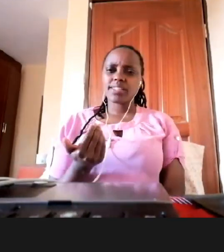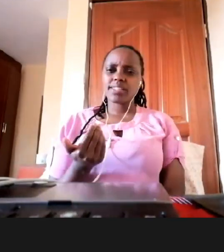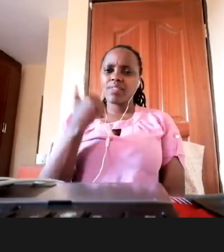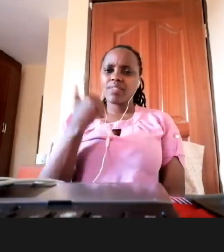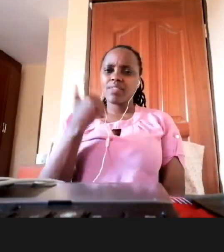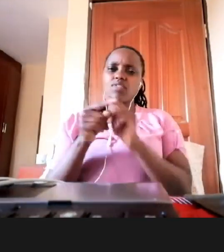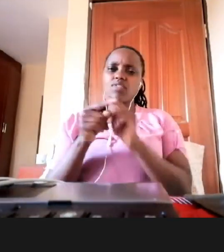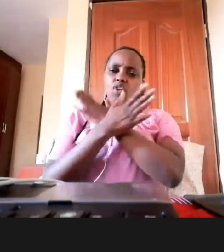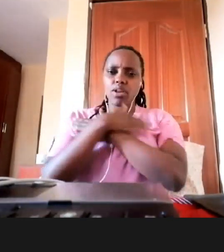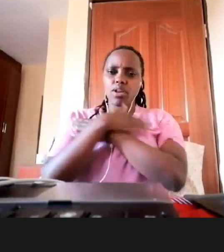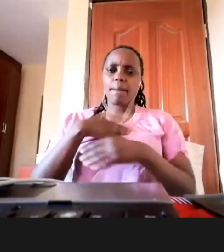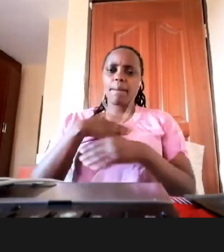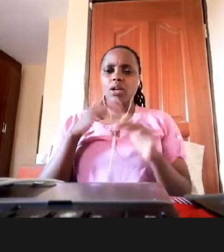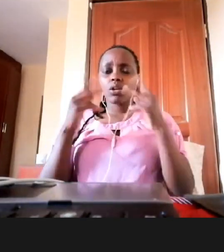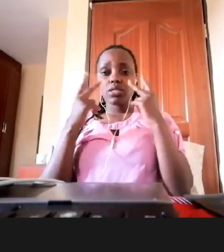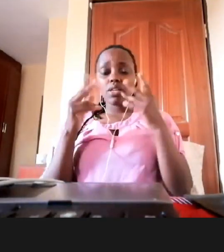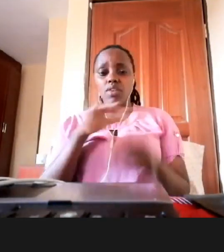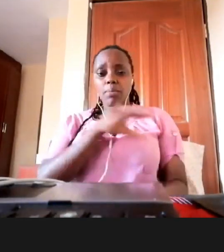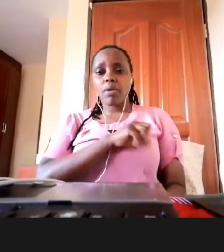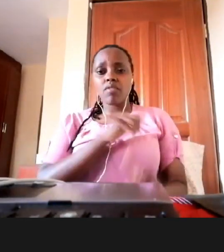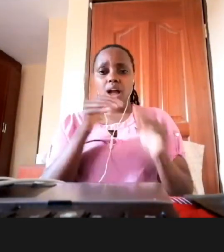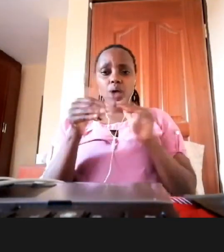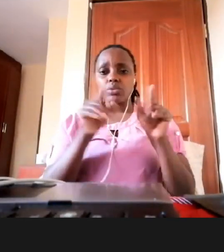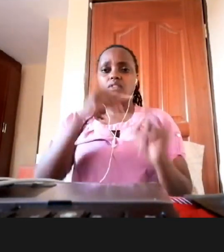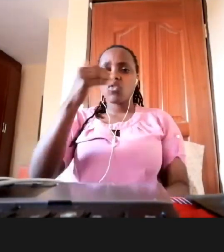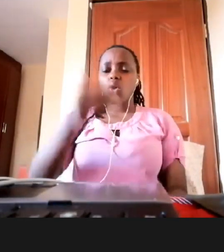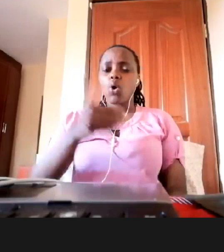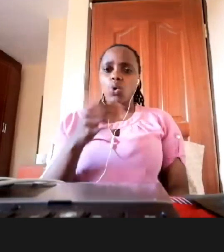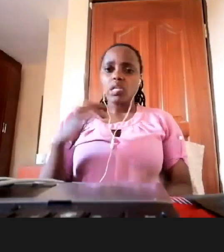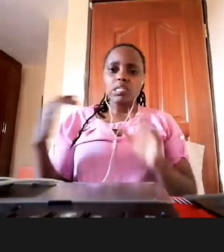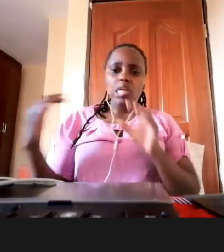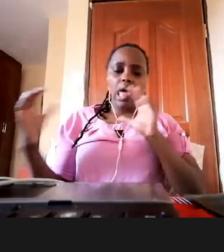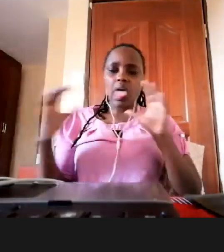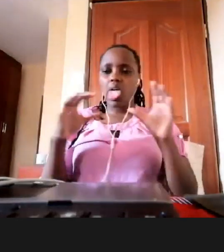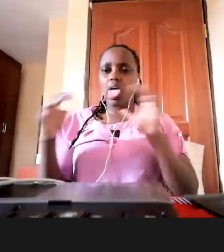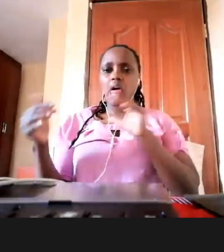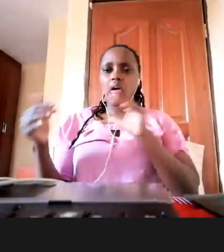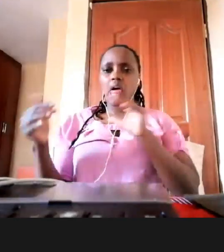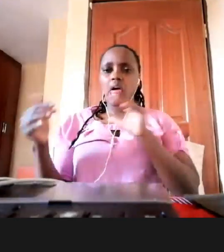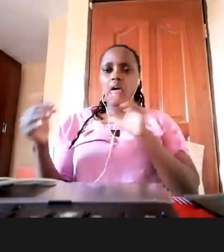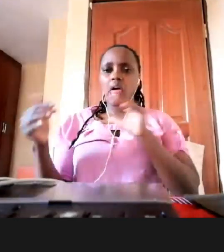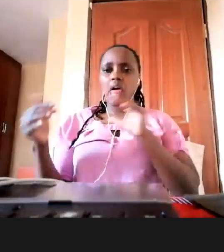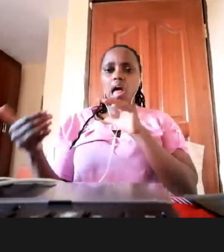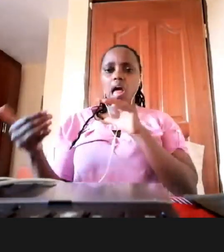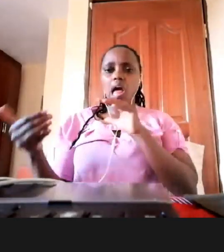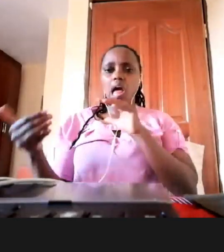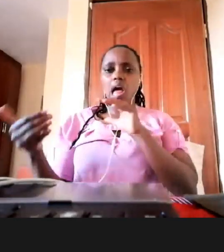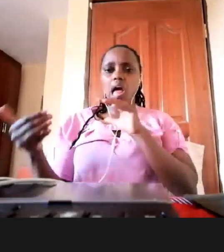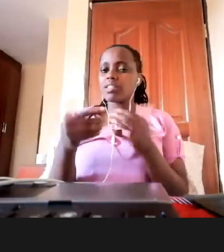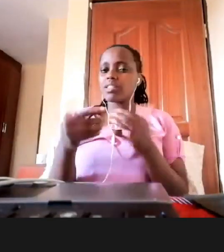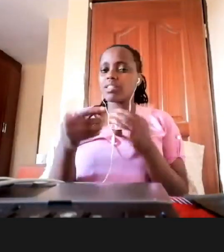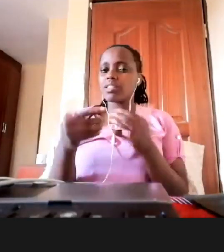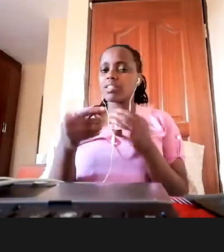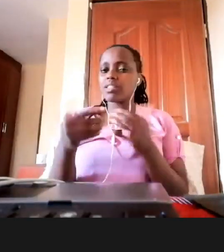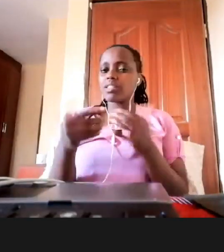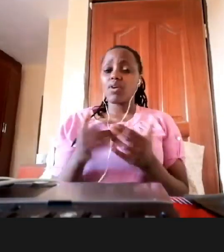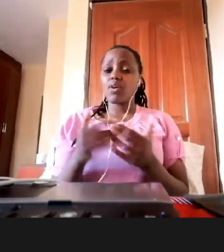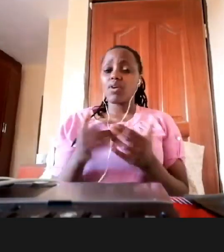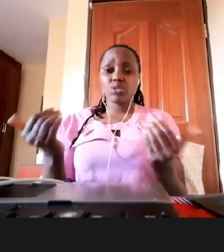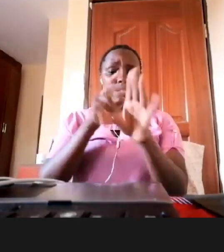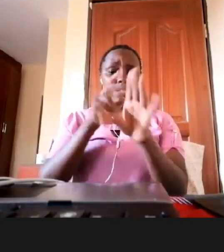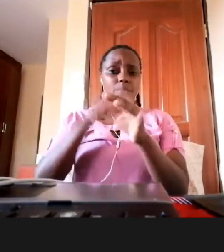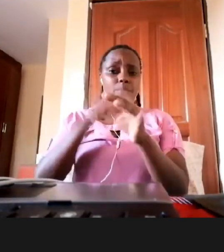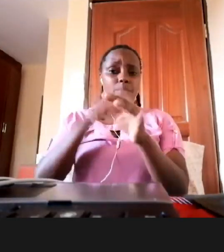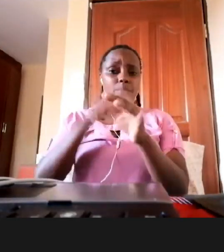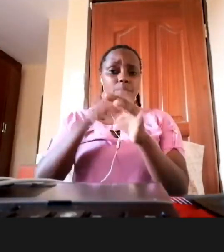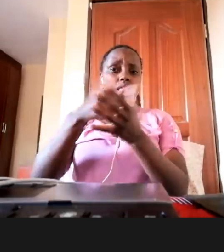I work with here will bear with me how I'm always arguing about this event, child participation, when we leave out what happens